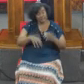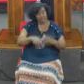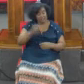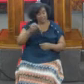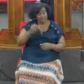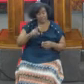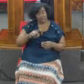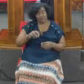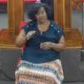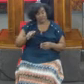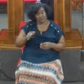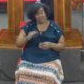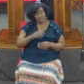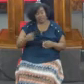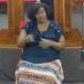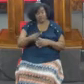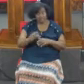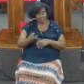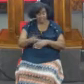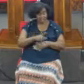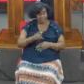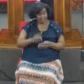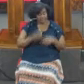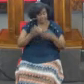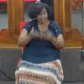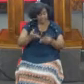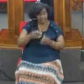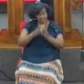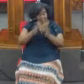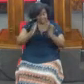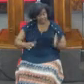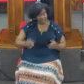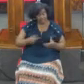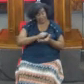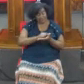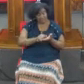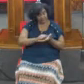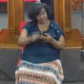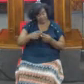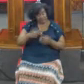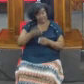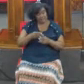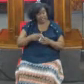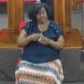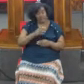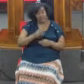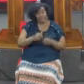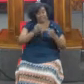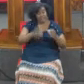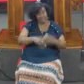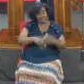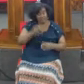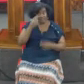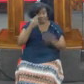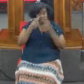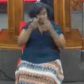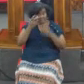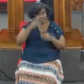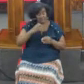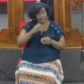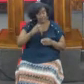roots, out of my land which I have given them, and this house which I have sanctified in my name. Will I cast out of my sight and will make it be a